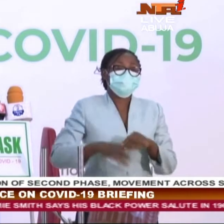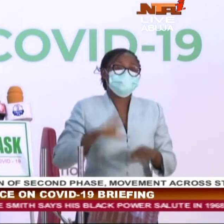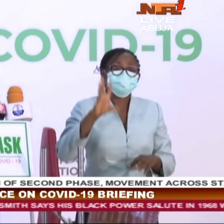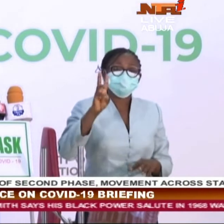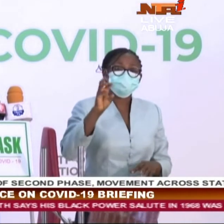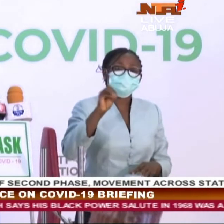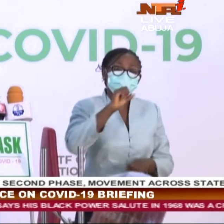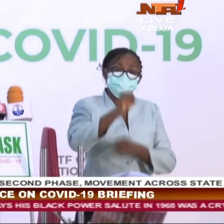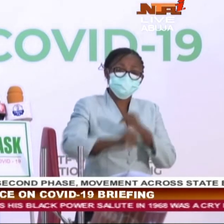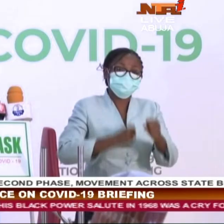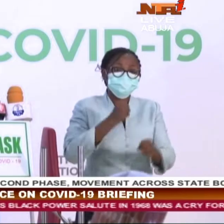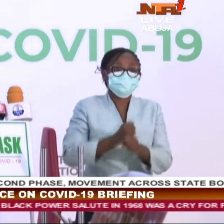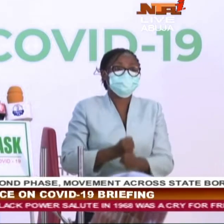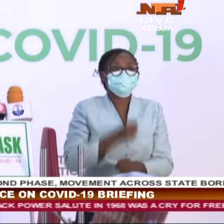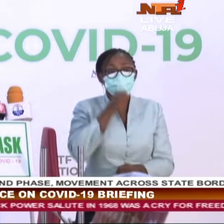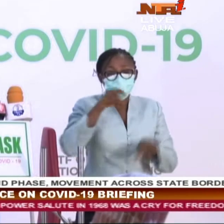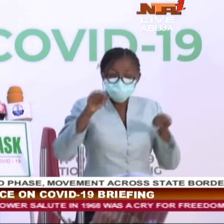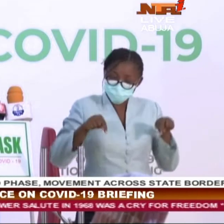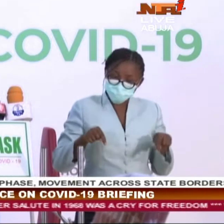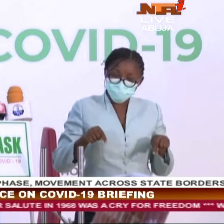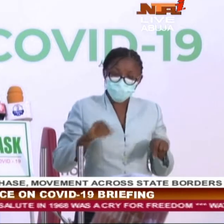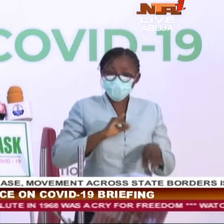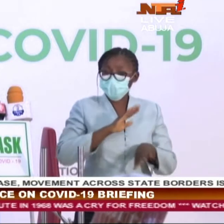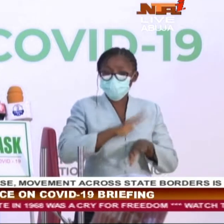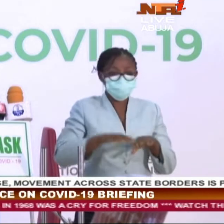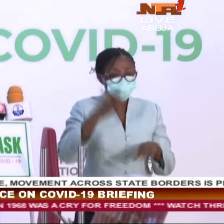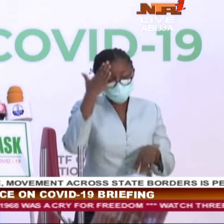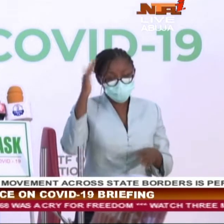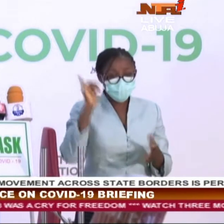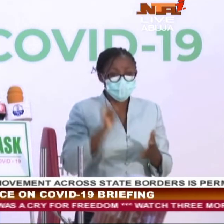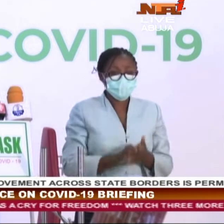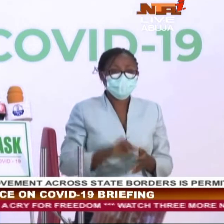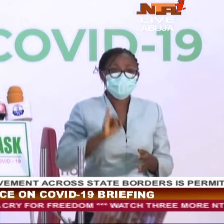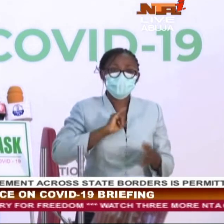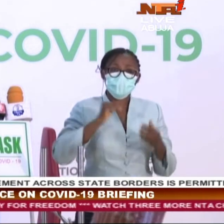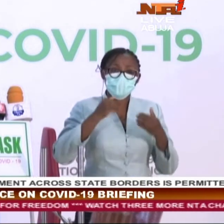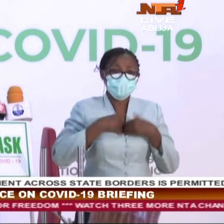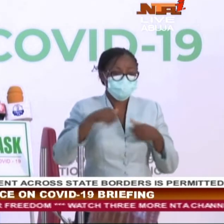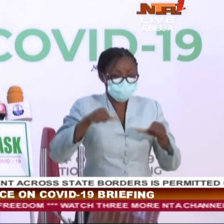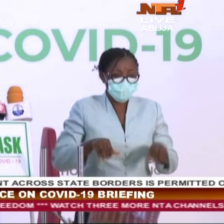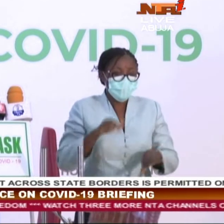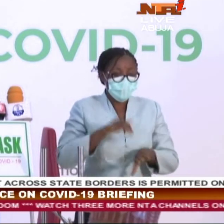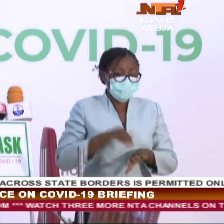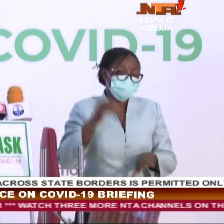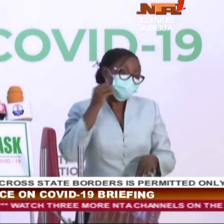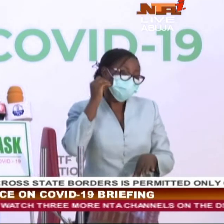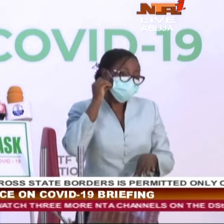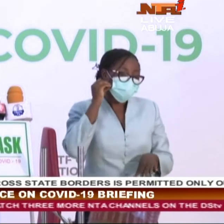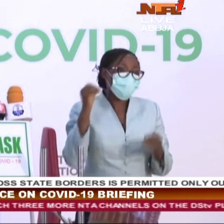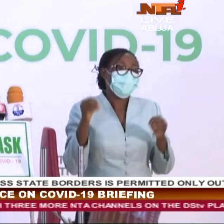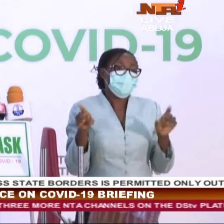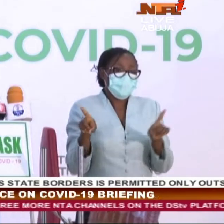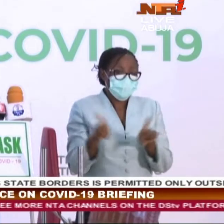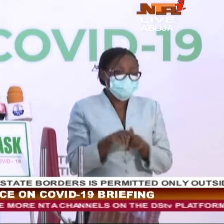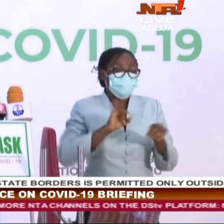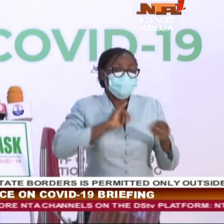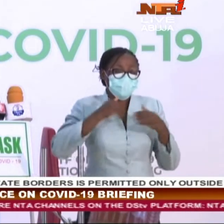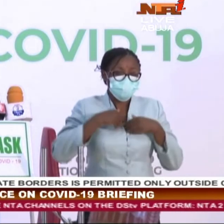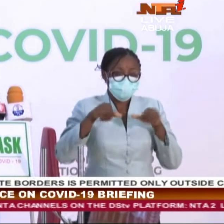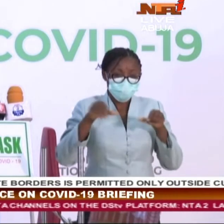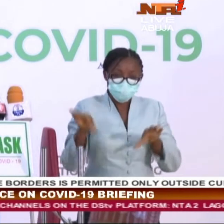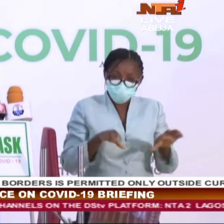of livelihood, I don't think I've ever stayed at home as much as I've done in the last